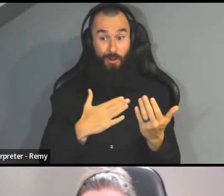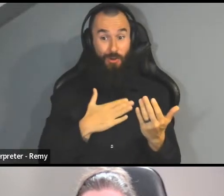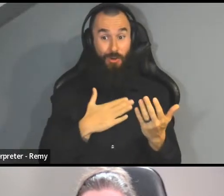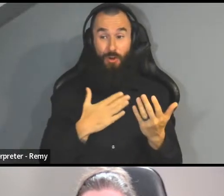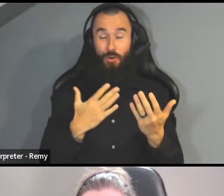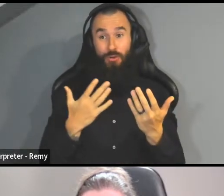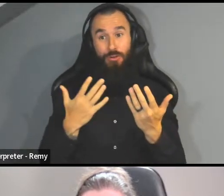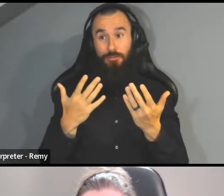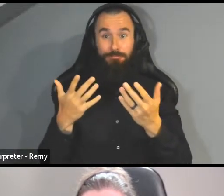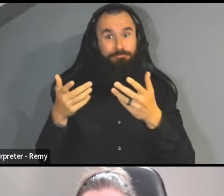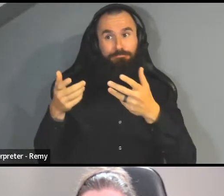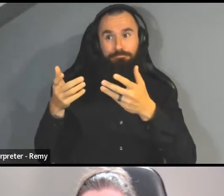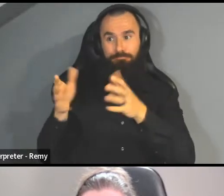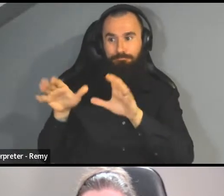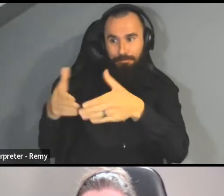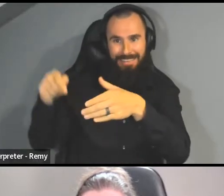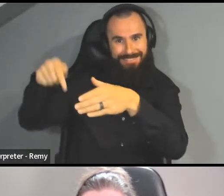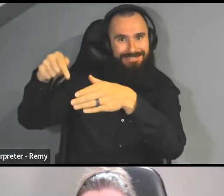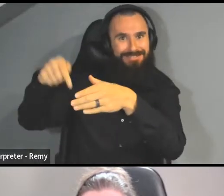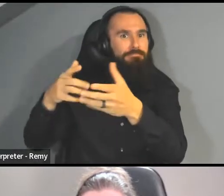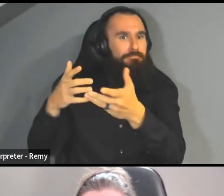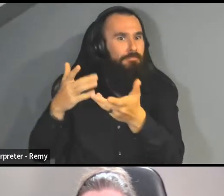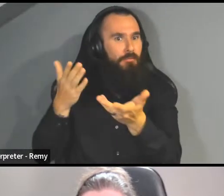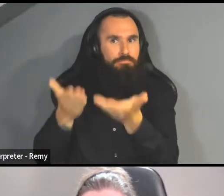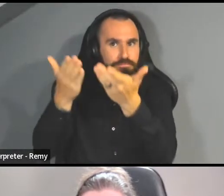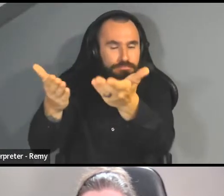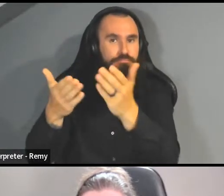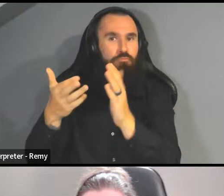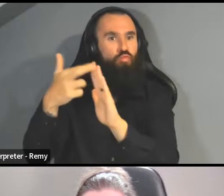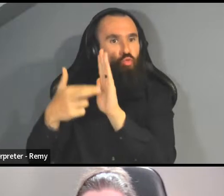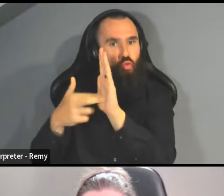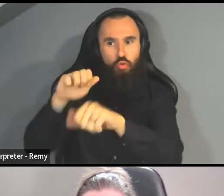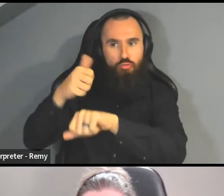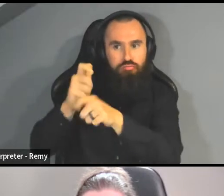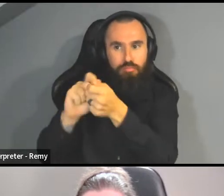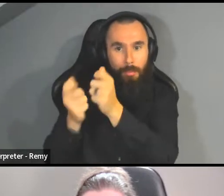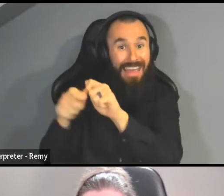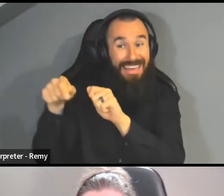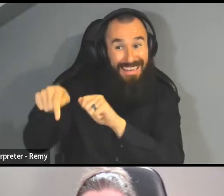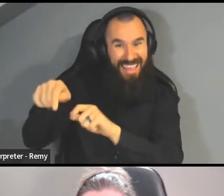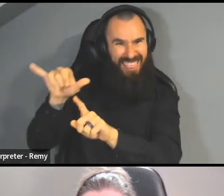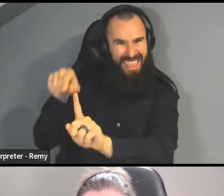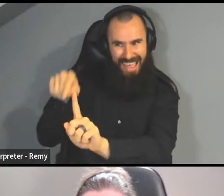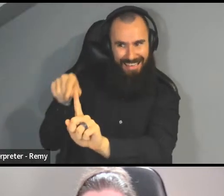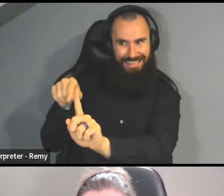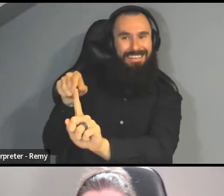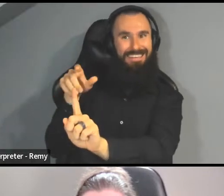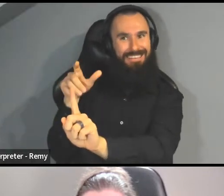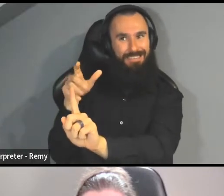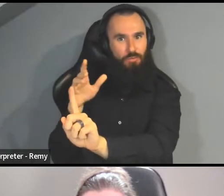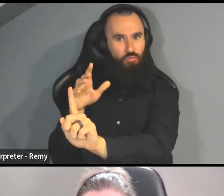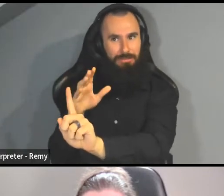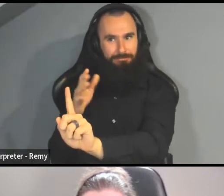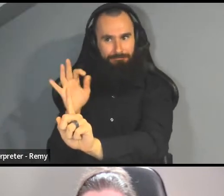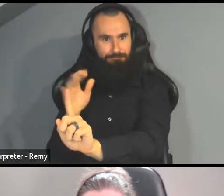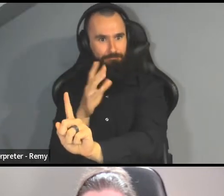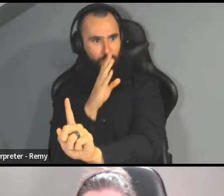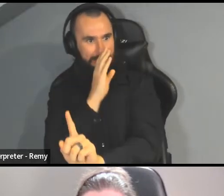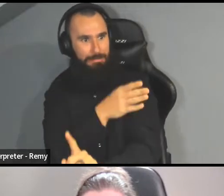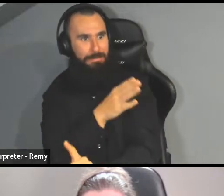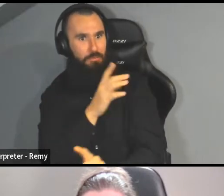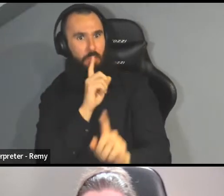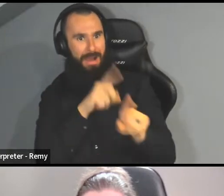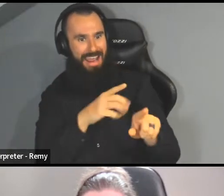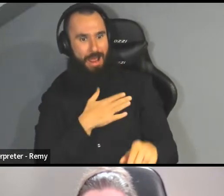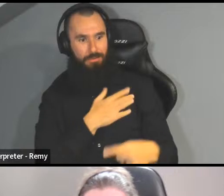out for notice for proposed rulemaking is in direct response to our